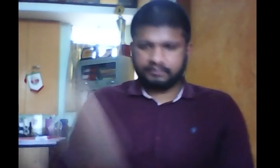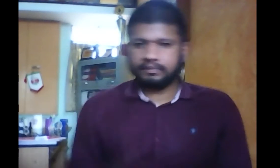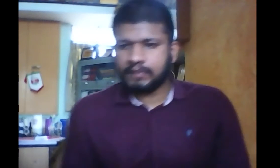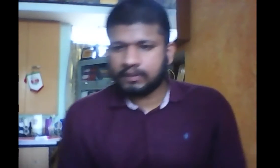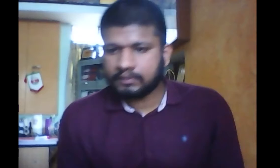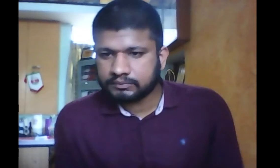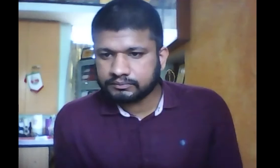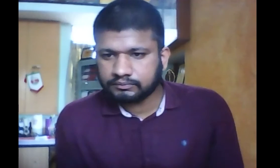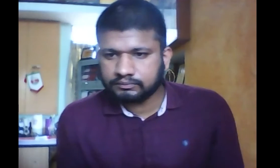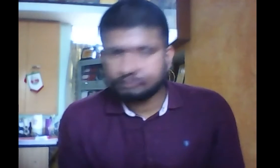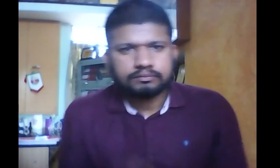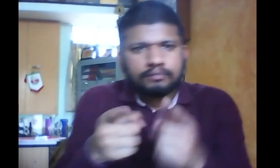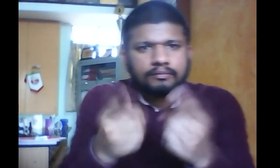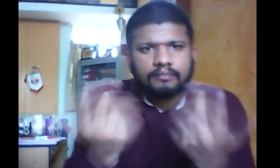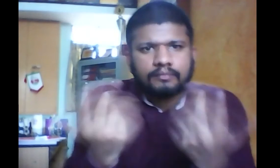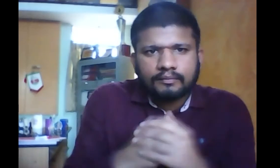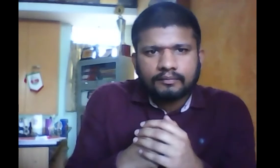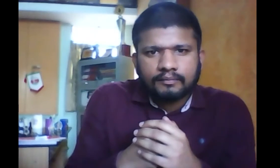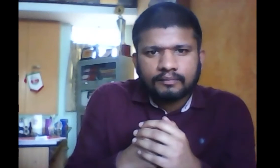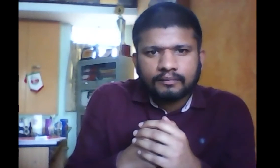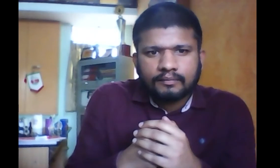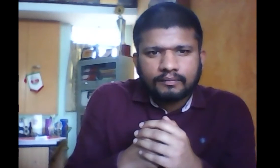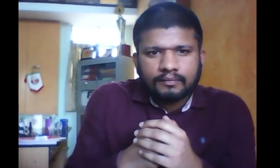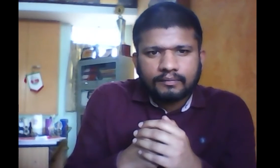Good. Brother.